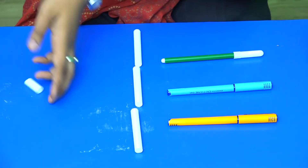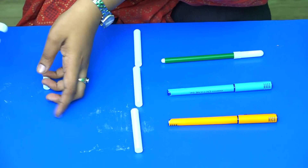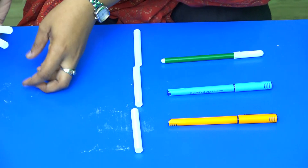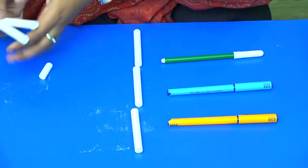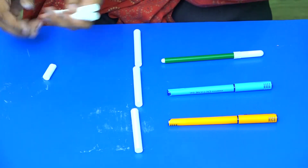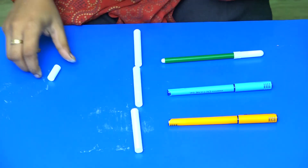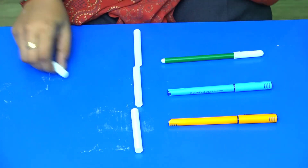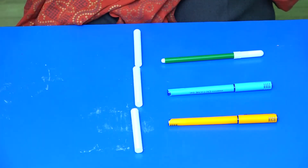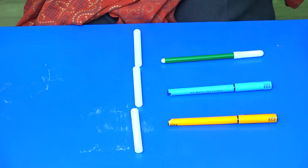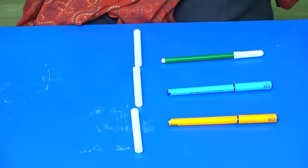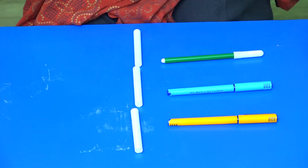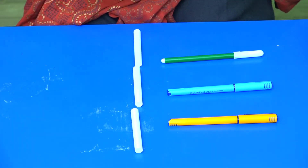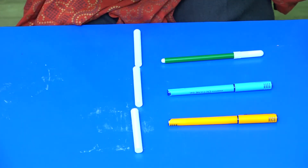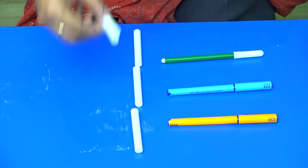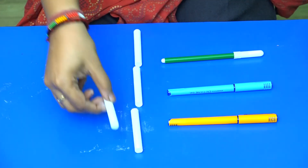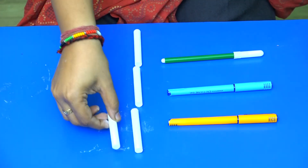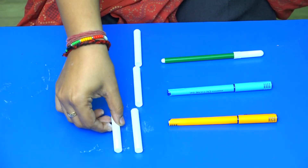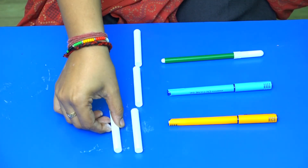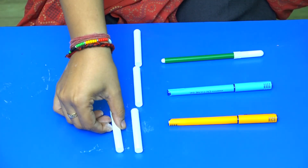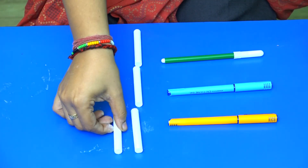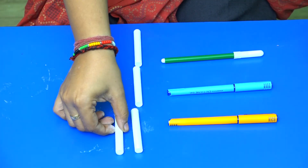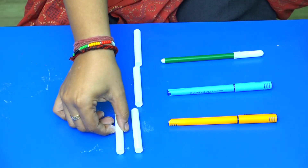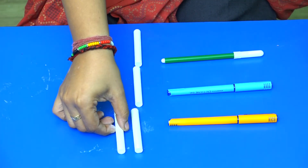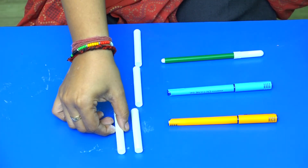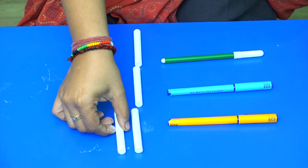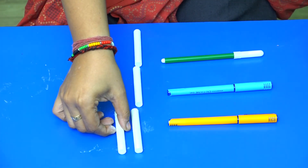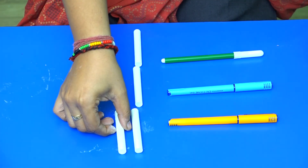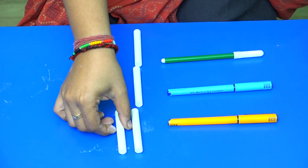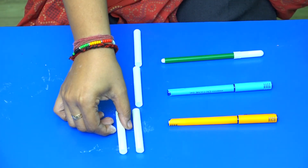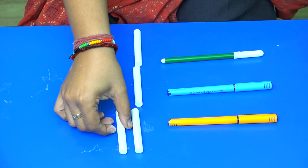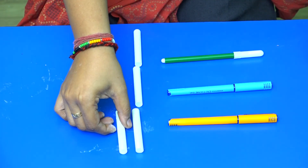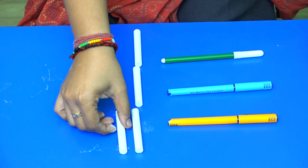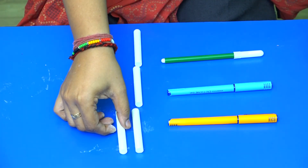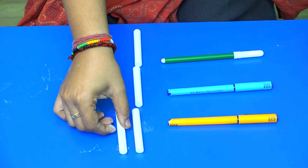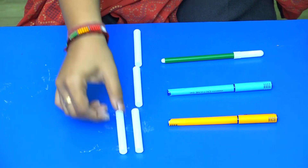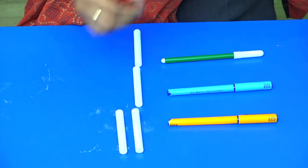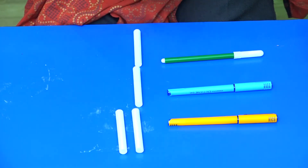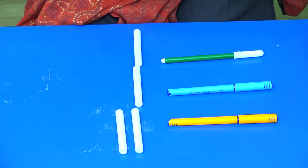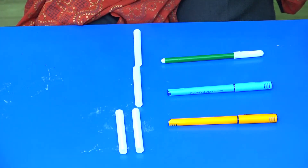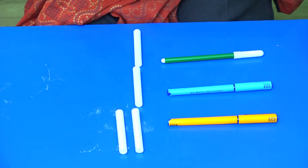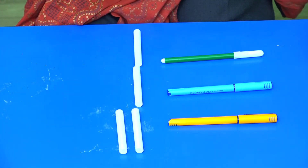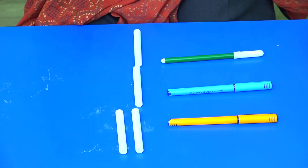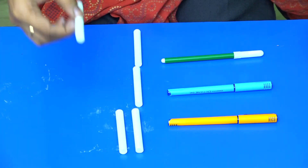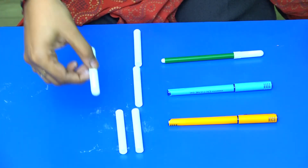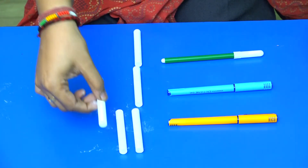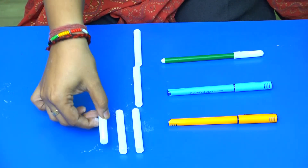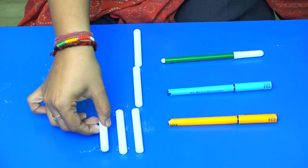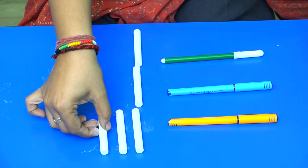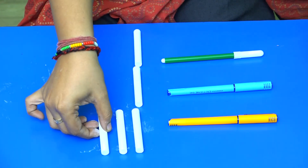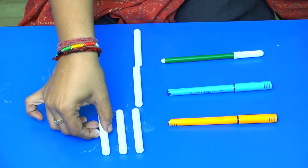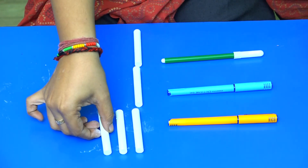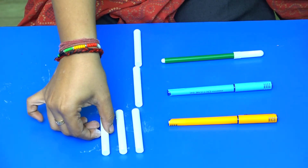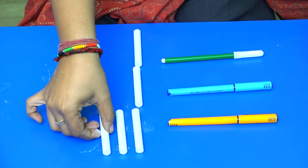your orange. So I will put another chalk here to represent the another vertical bar, tally bar for the orange color.